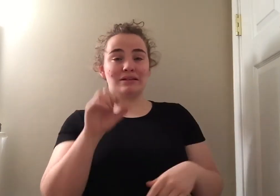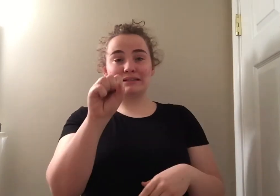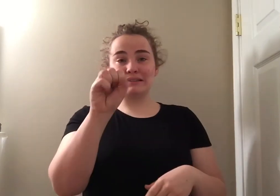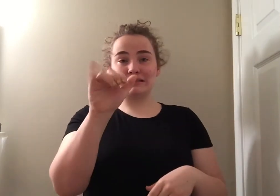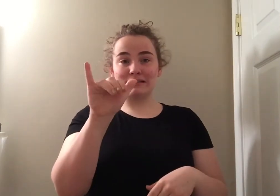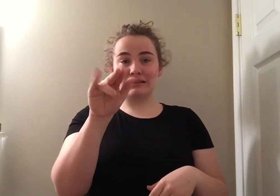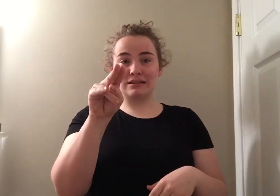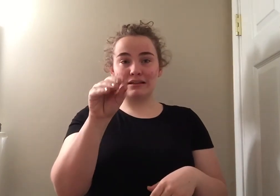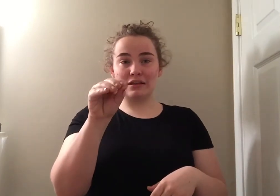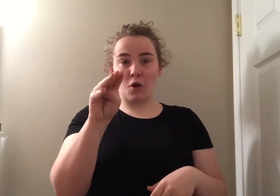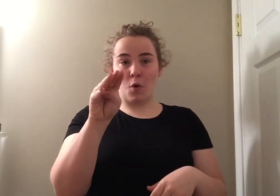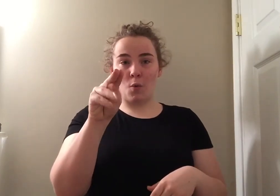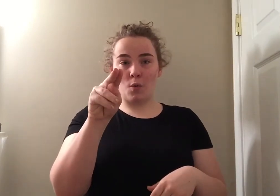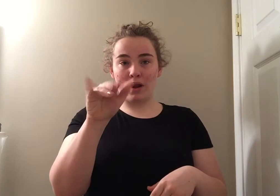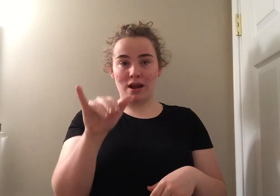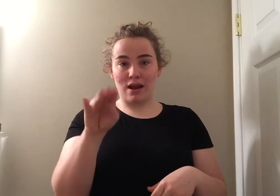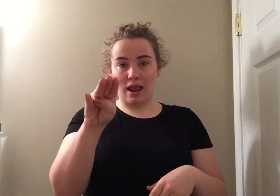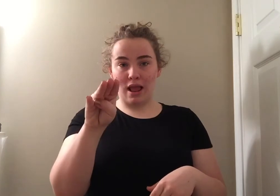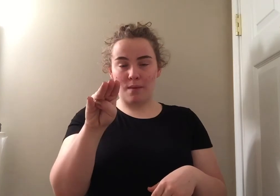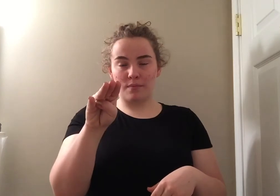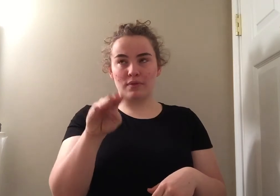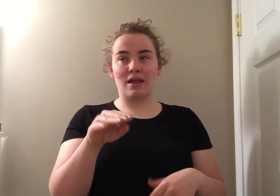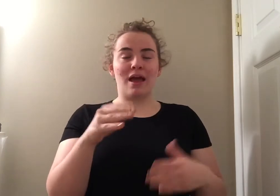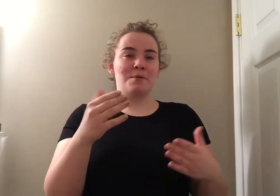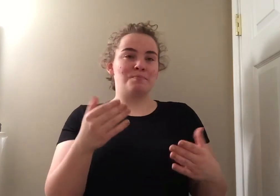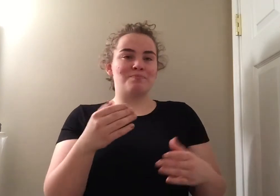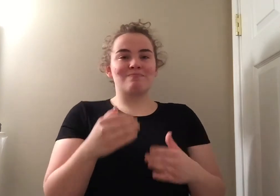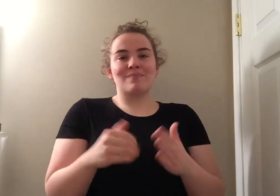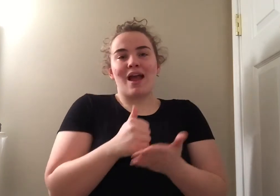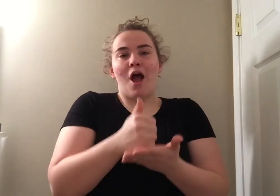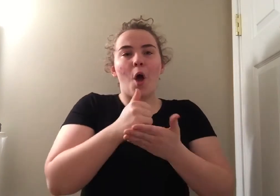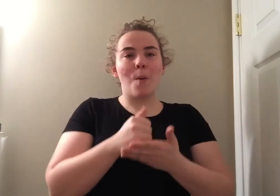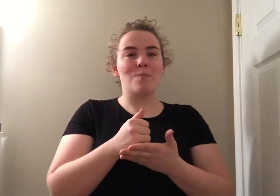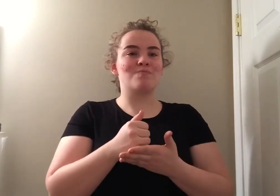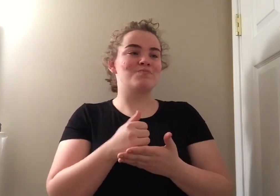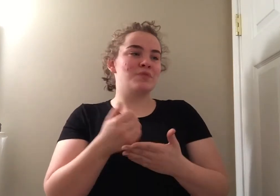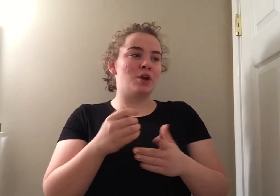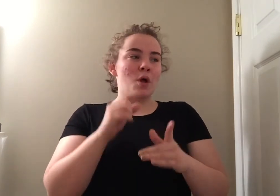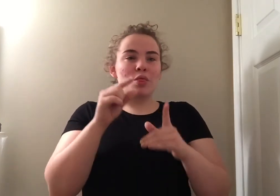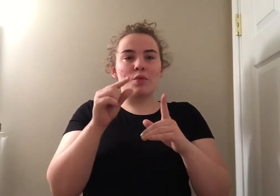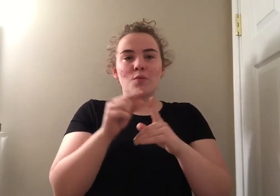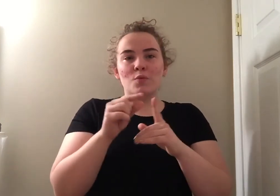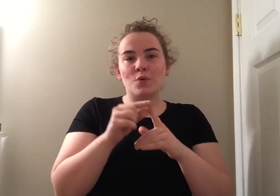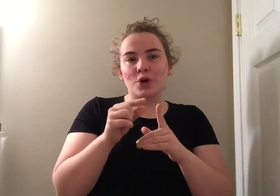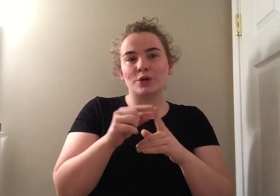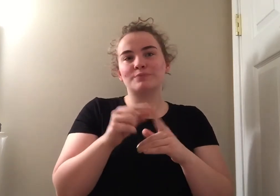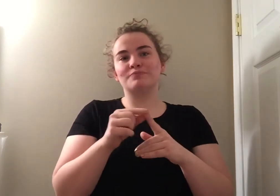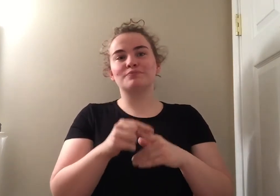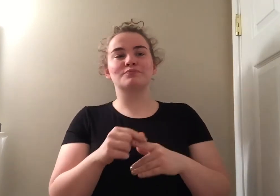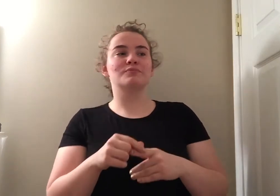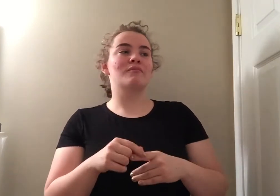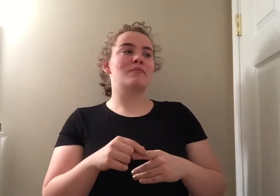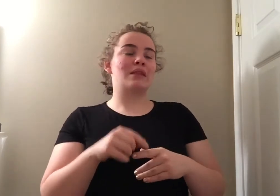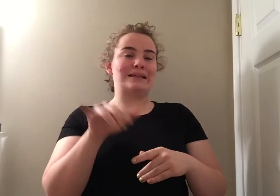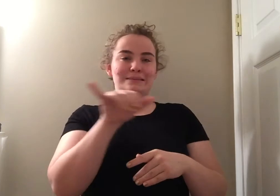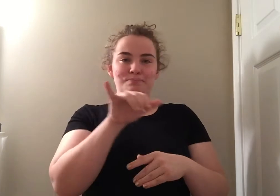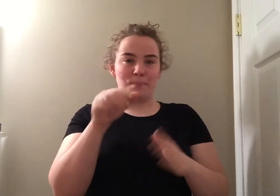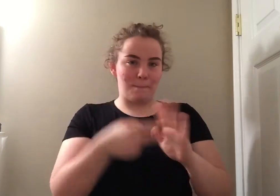conclusions that we draw about what traits they are easier and more specific, because a character can be nice, but they can be really loving at the time. So we're